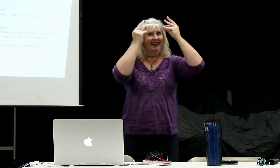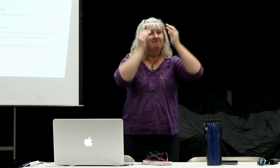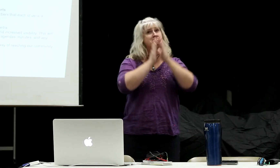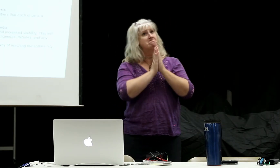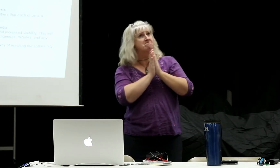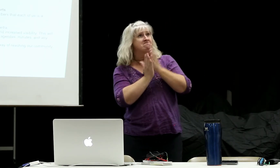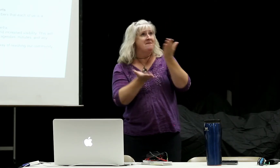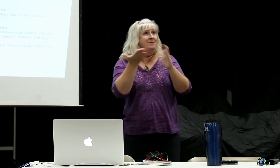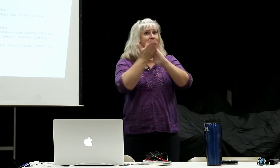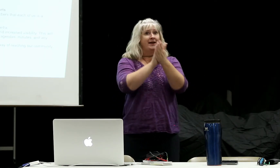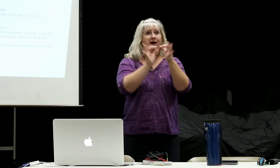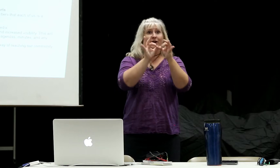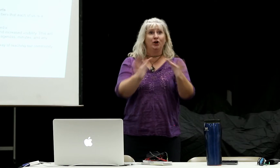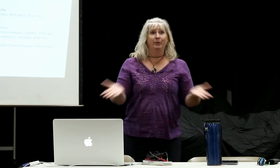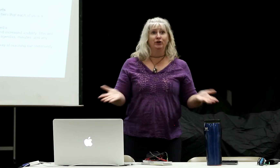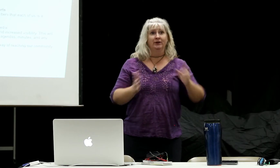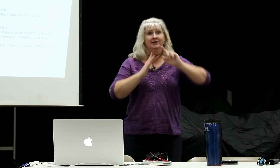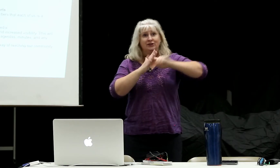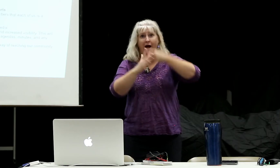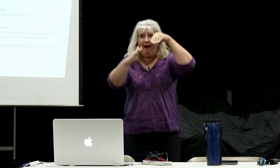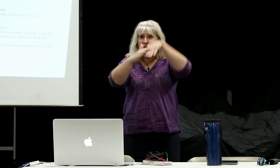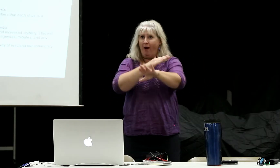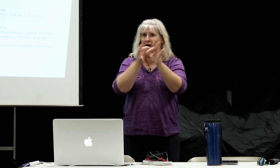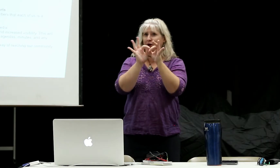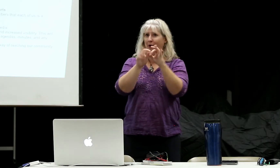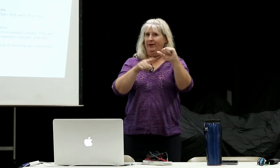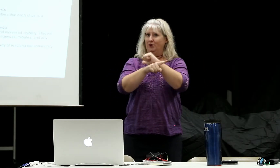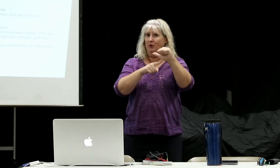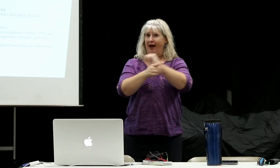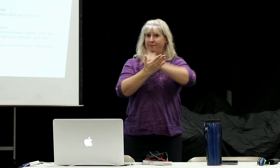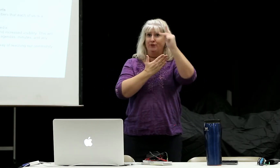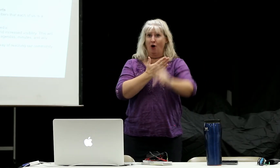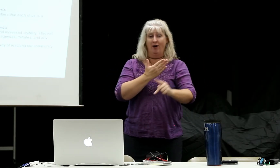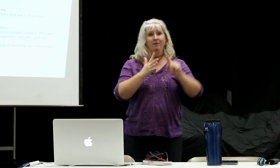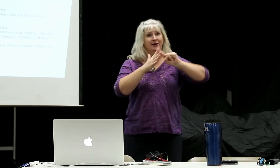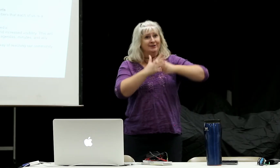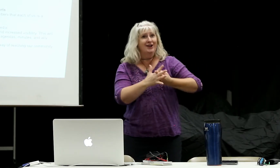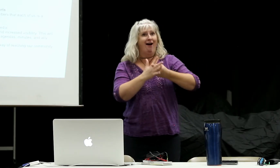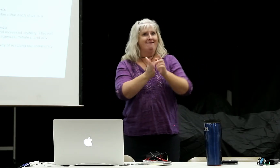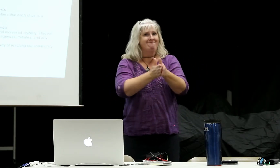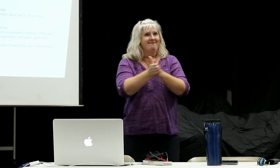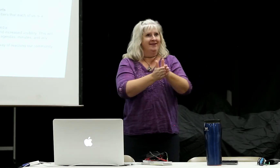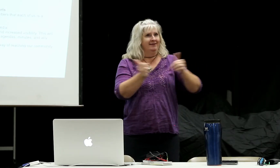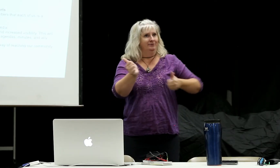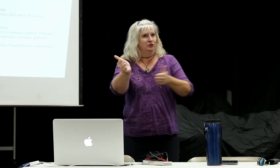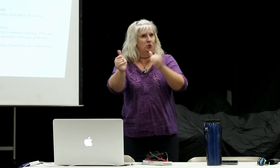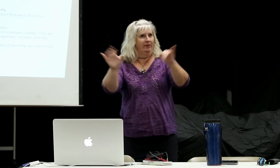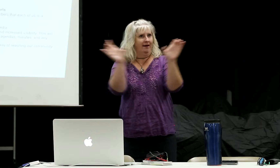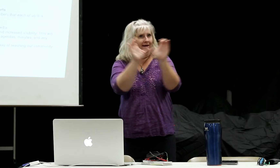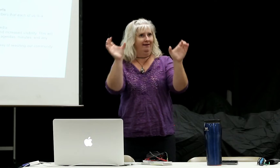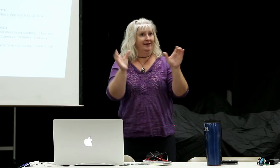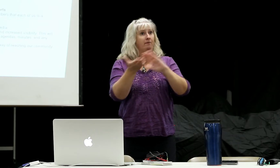school, to start thinking about maybe becoming an interpreter, going into an interpreting training program, pursuing